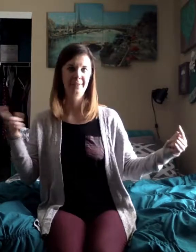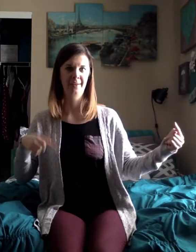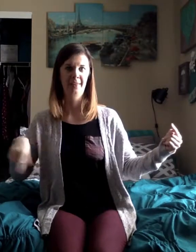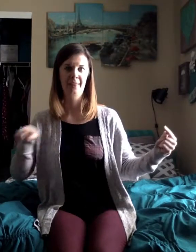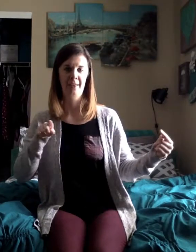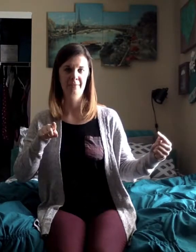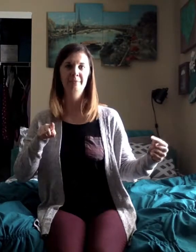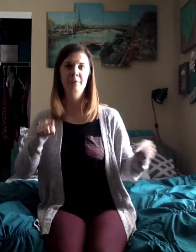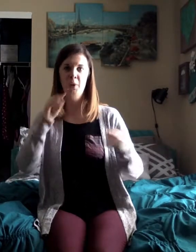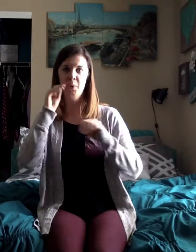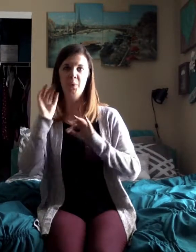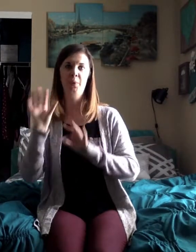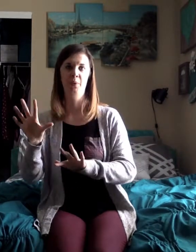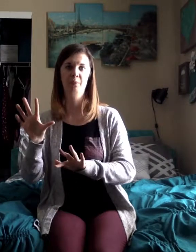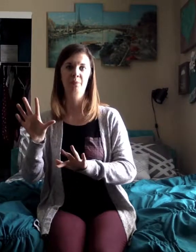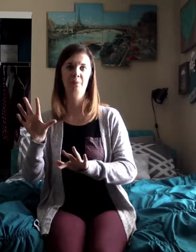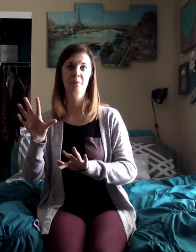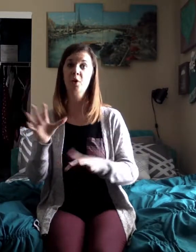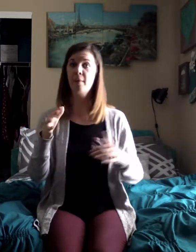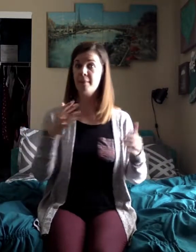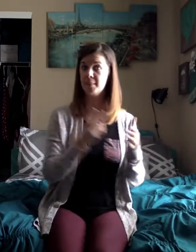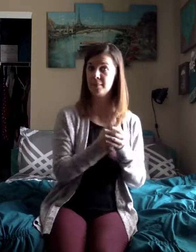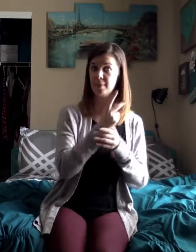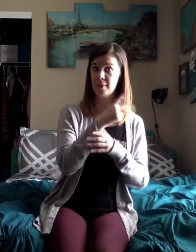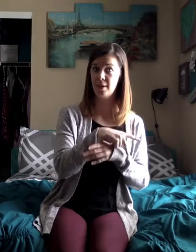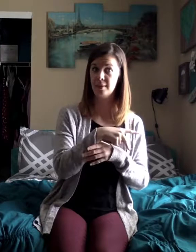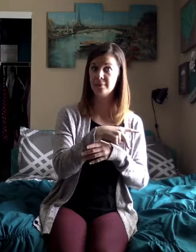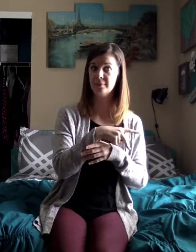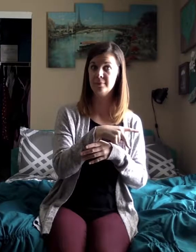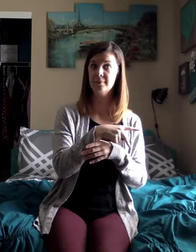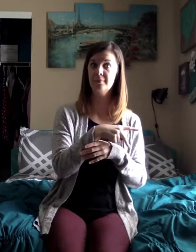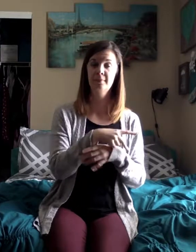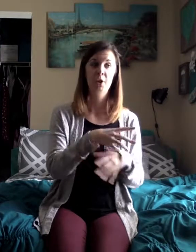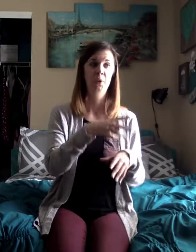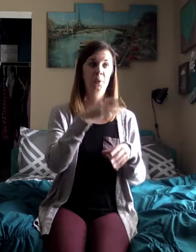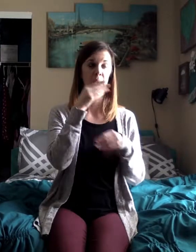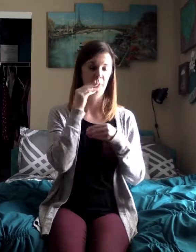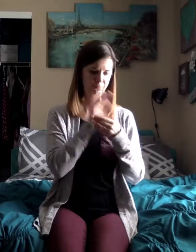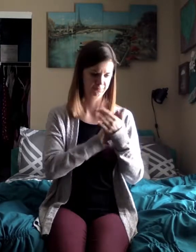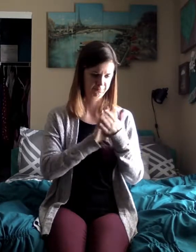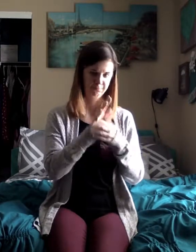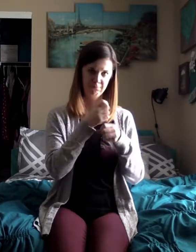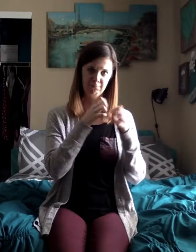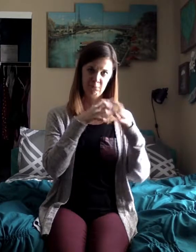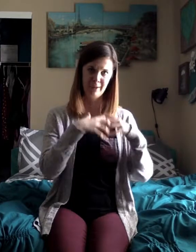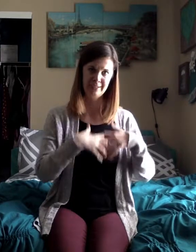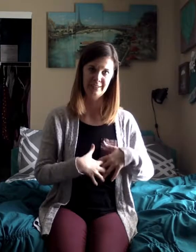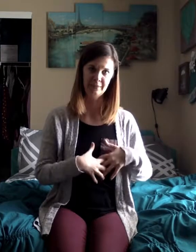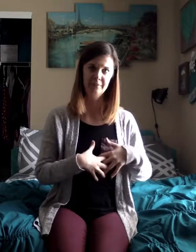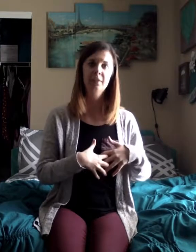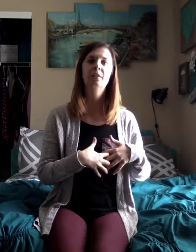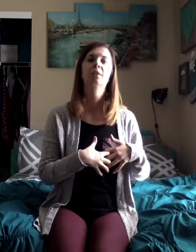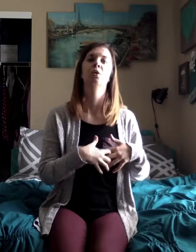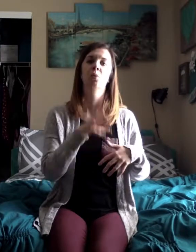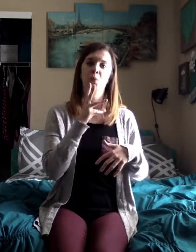and it breaks it down into carbon dioxide and water. And when it does that, there's a release of energy. So that's where we get our